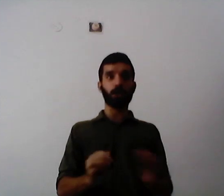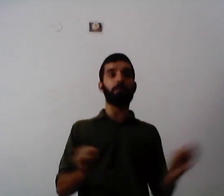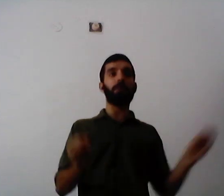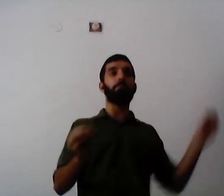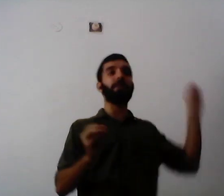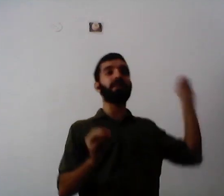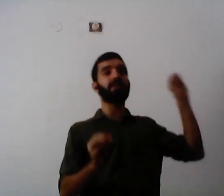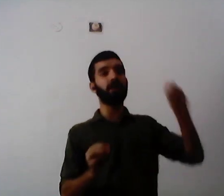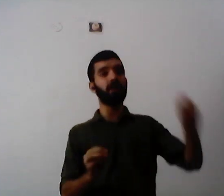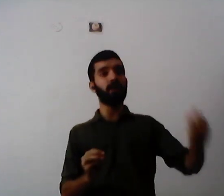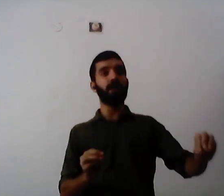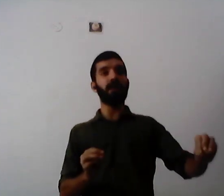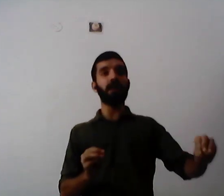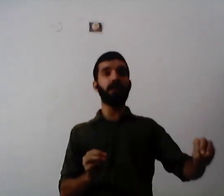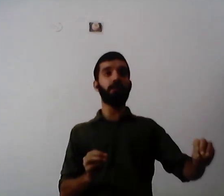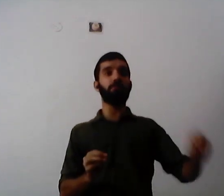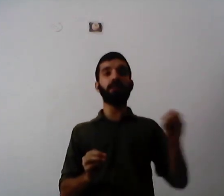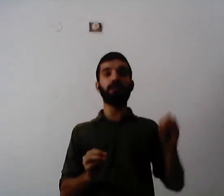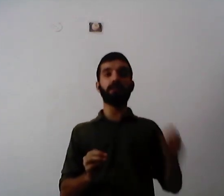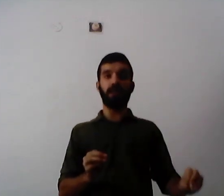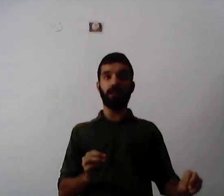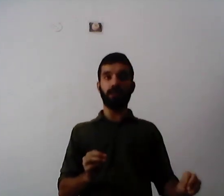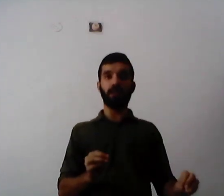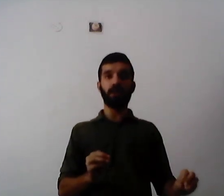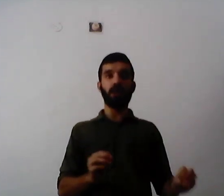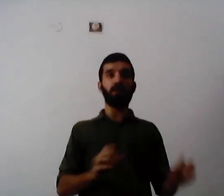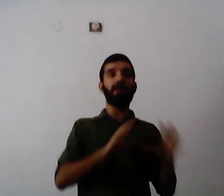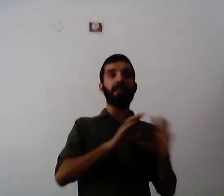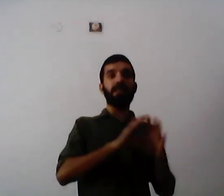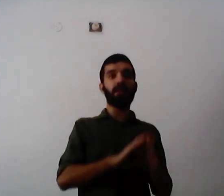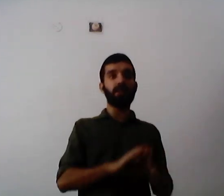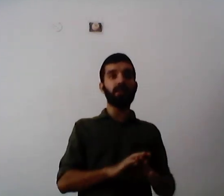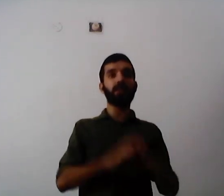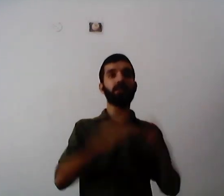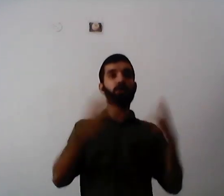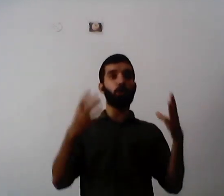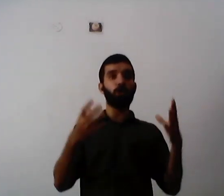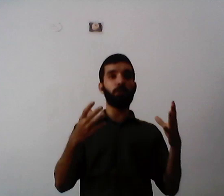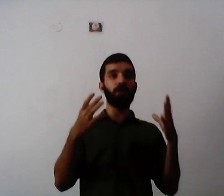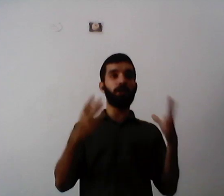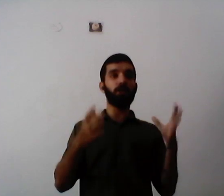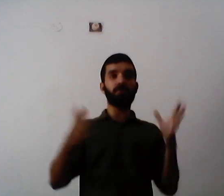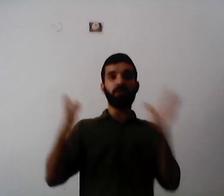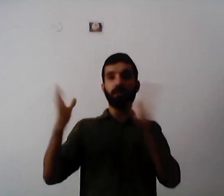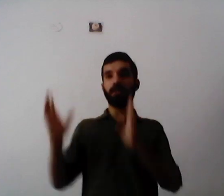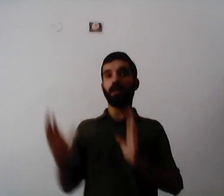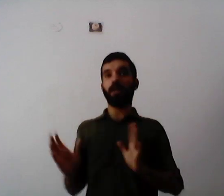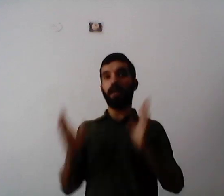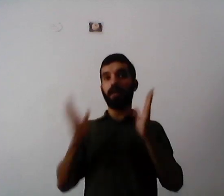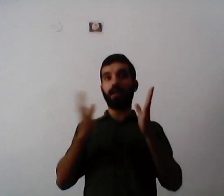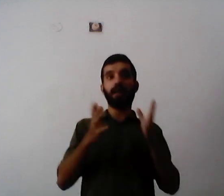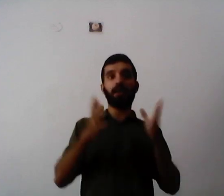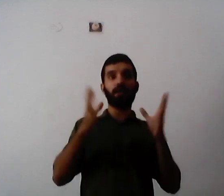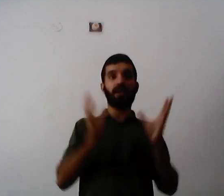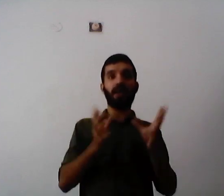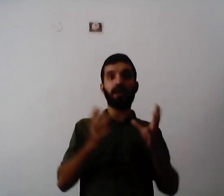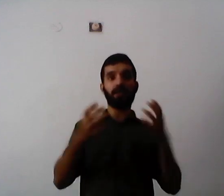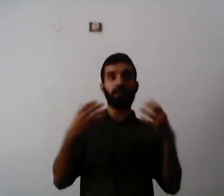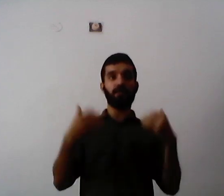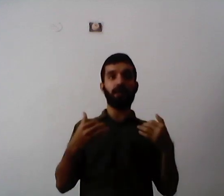by mixing helium in the cylinder, we are decreasing the solubility of this entire gas that we are